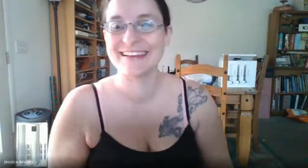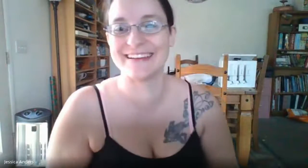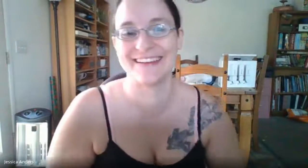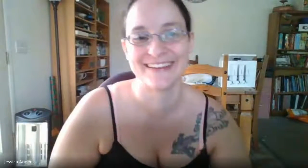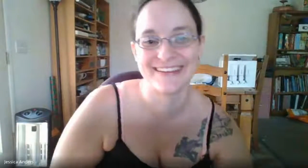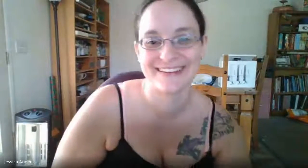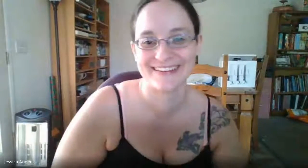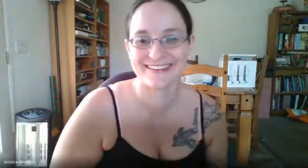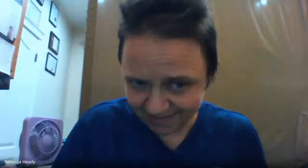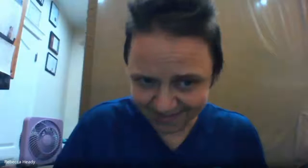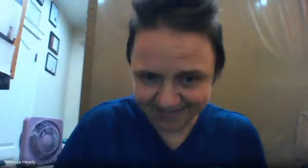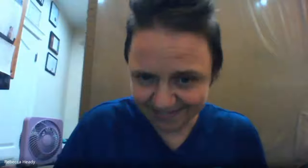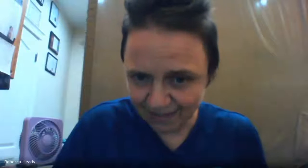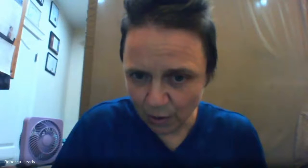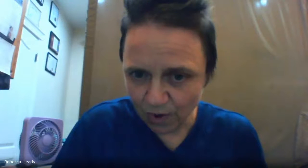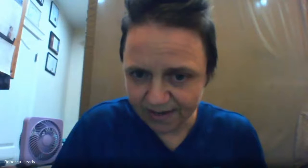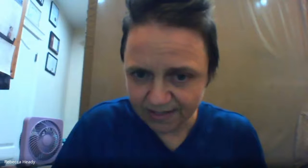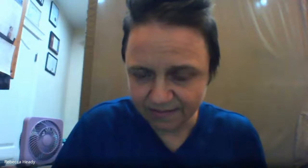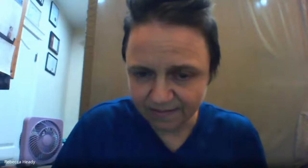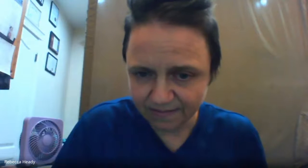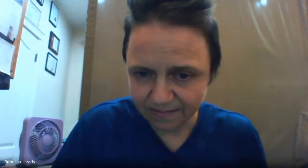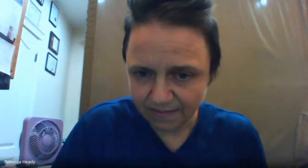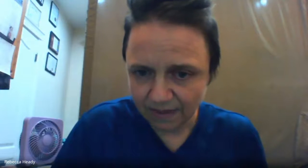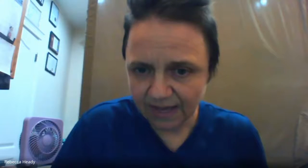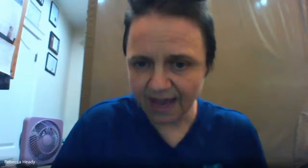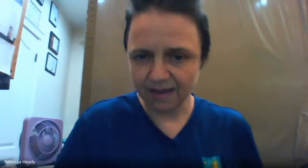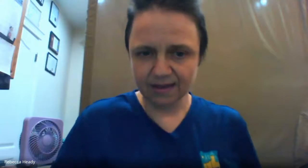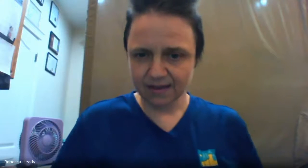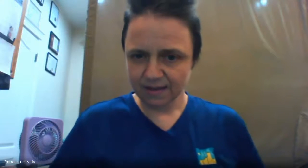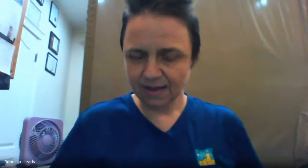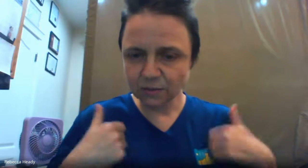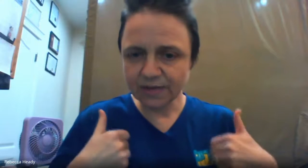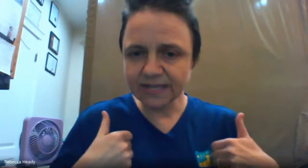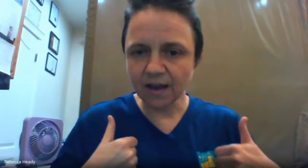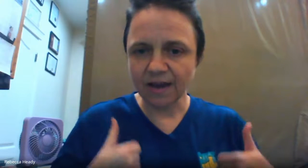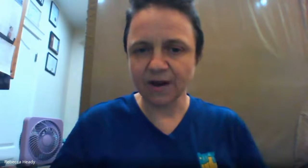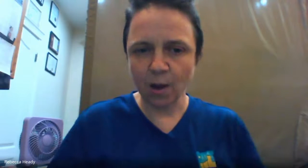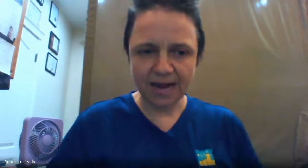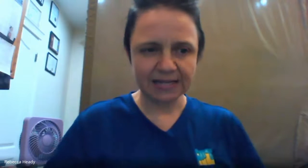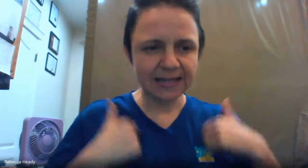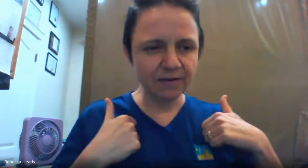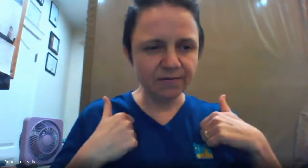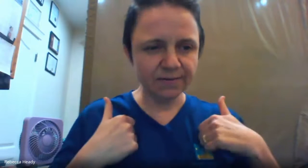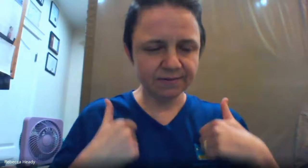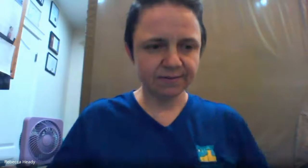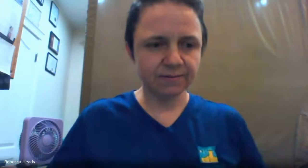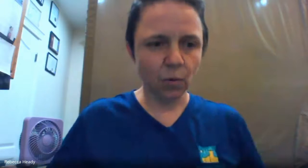That's fine. No worries. Okay, next down after how many? Live or live. You